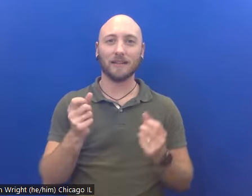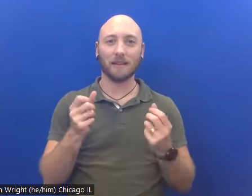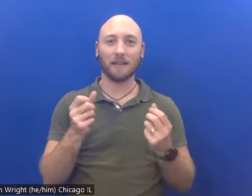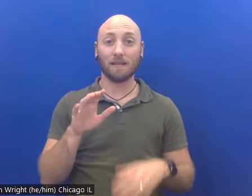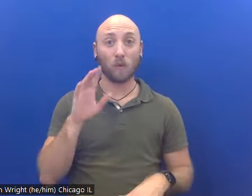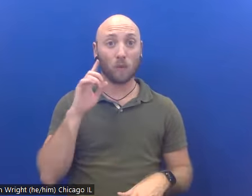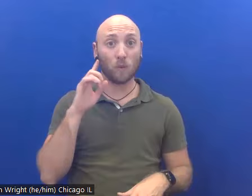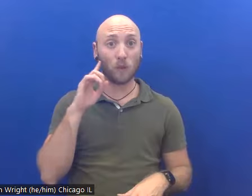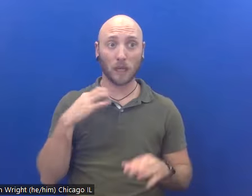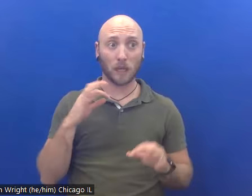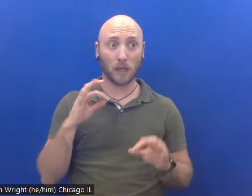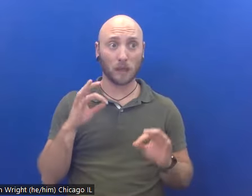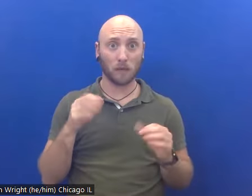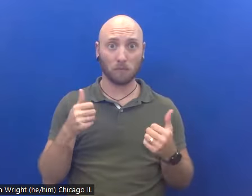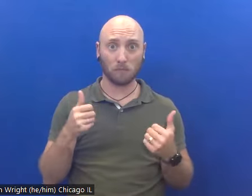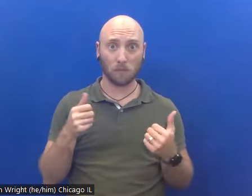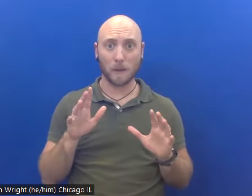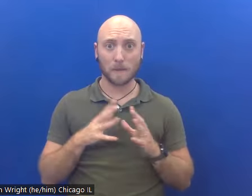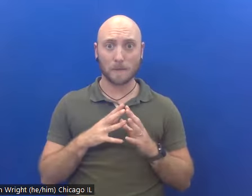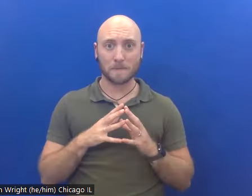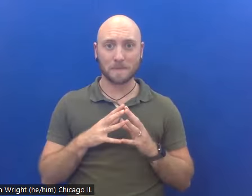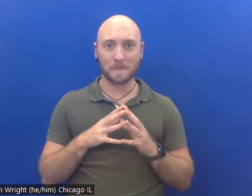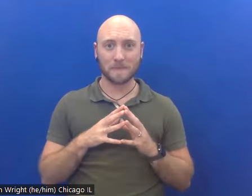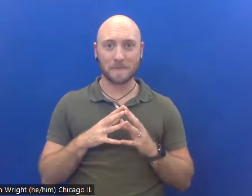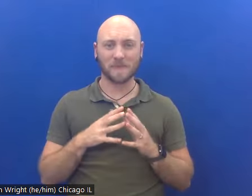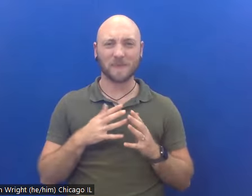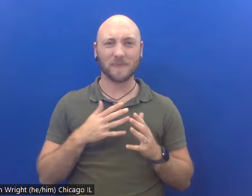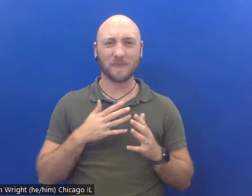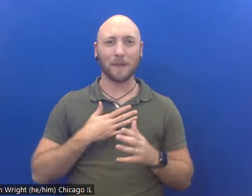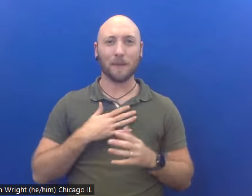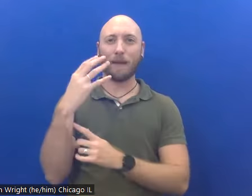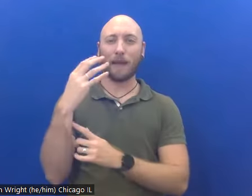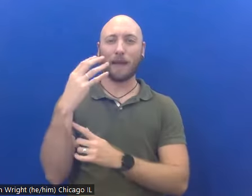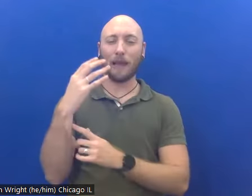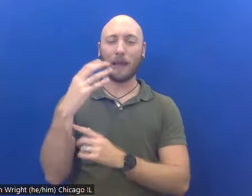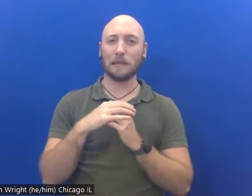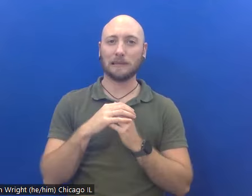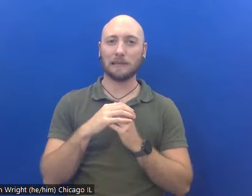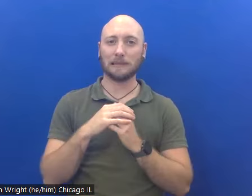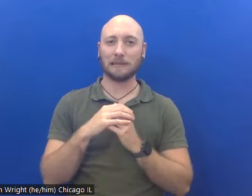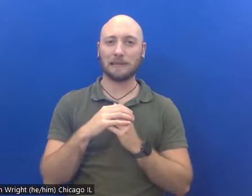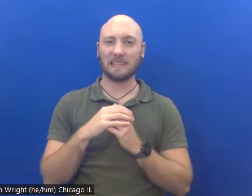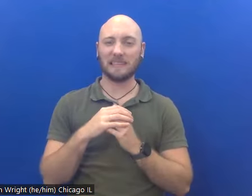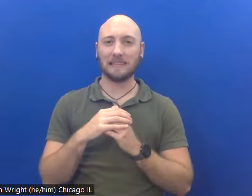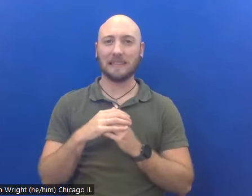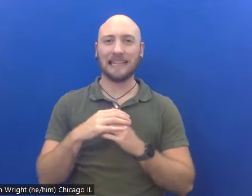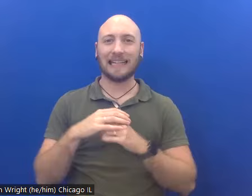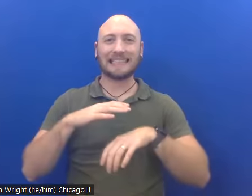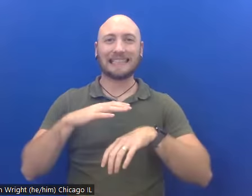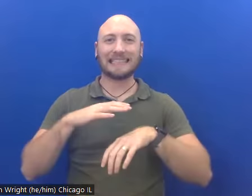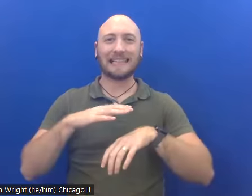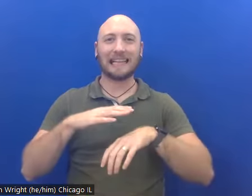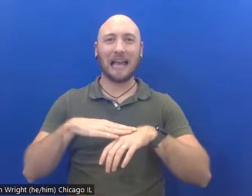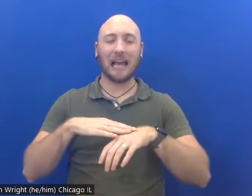Yeah, my webcam right Yeah, now you're is good. all right. My webcam right now is sitting on top of an empty mixed